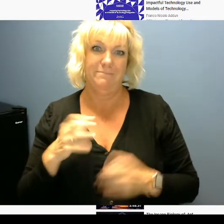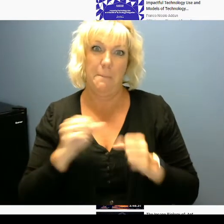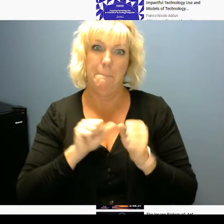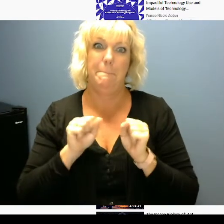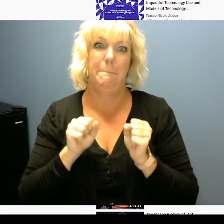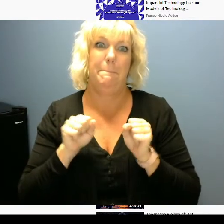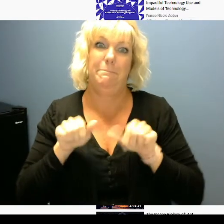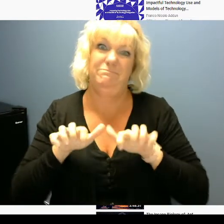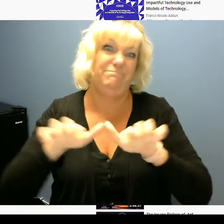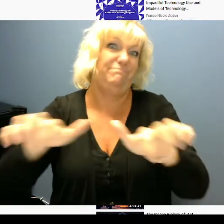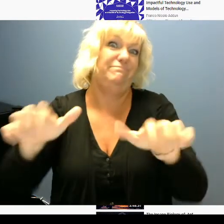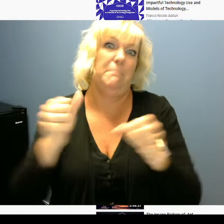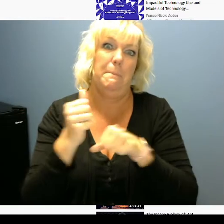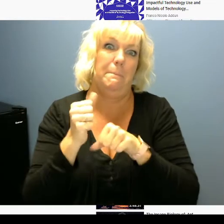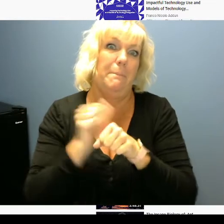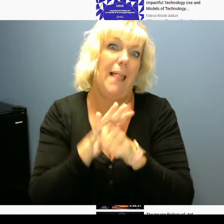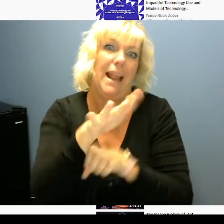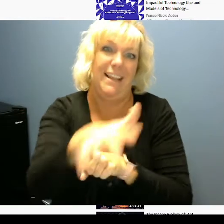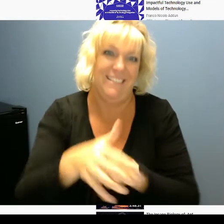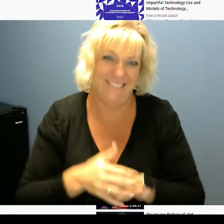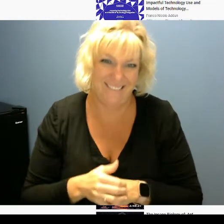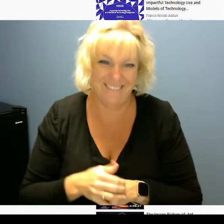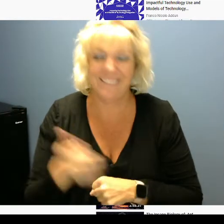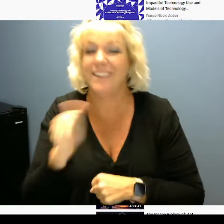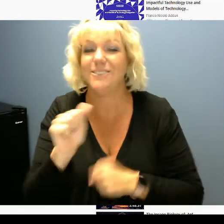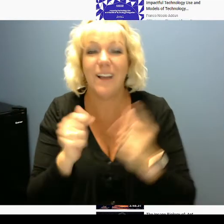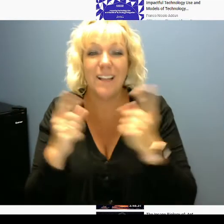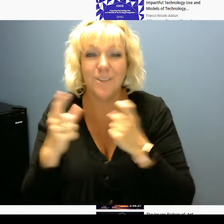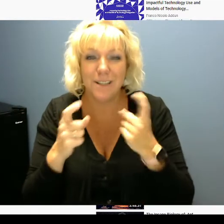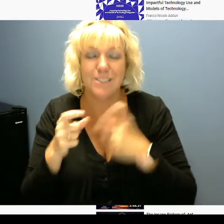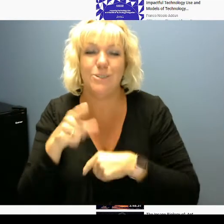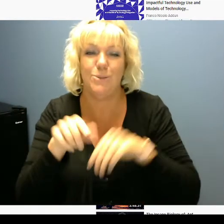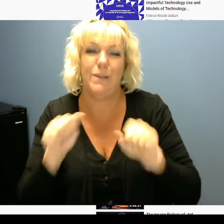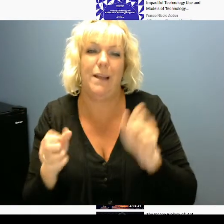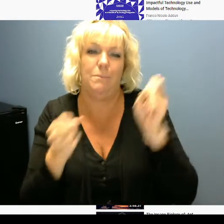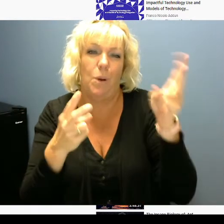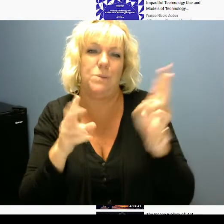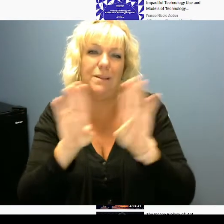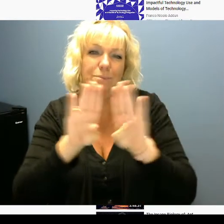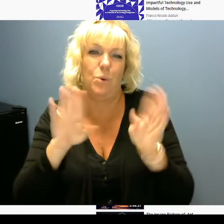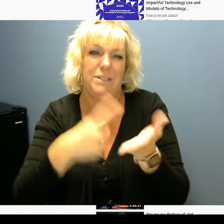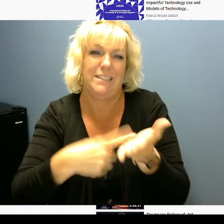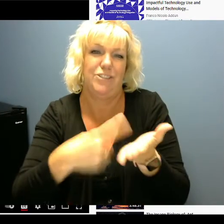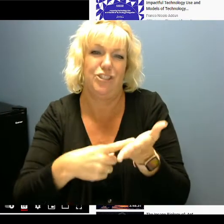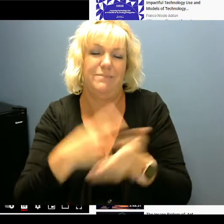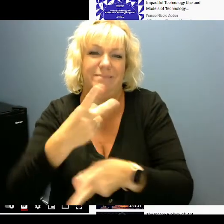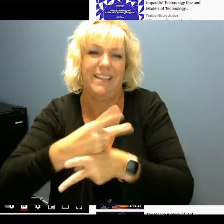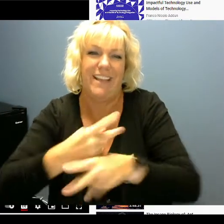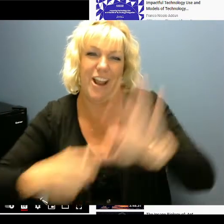All right, if you have any other questions, you can leave those in the discussion board with this module. Take care.